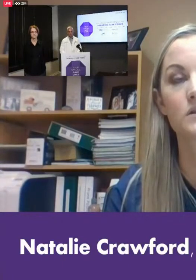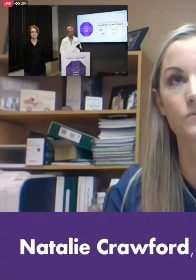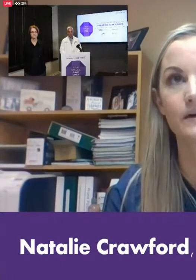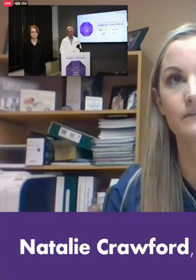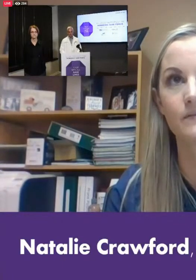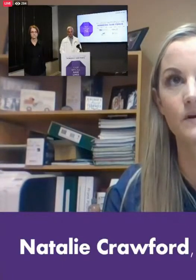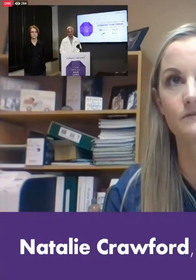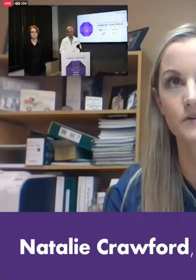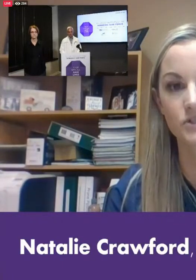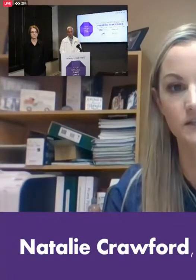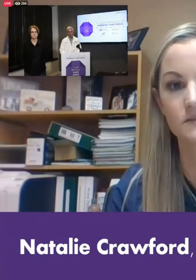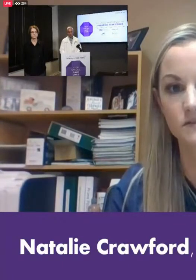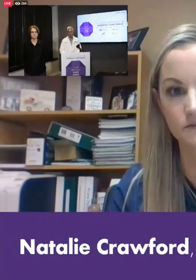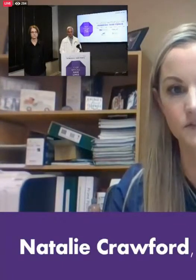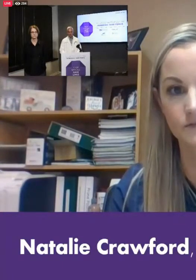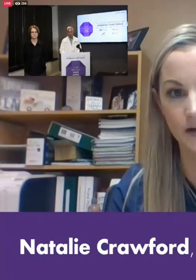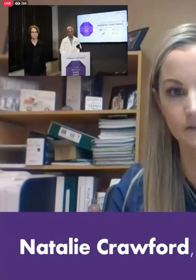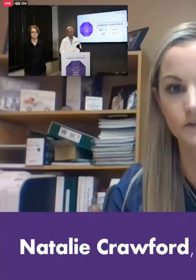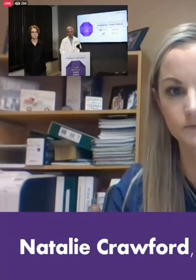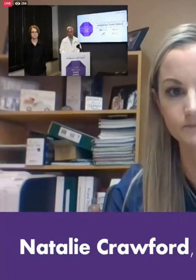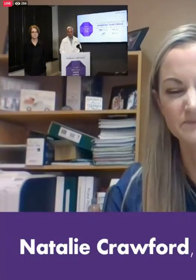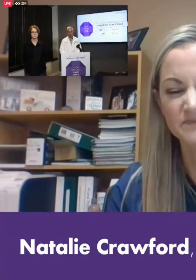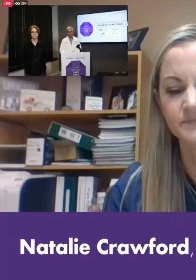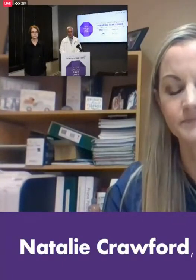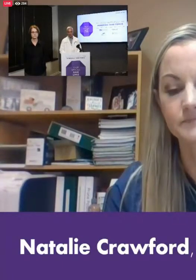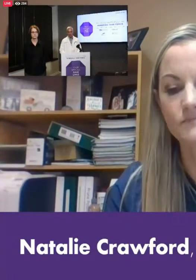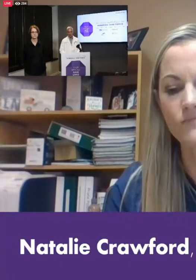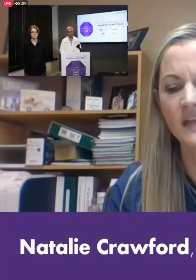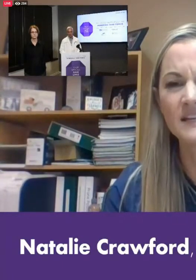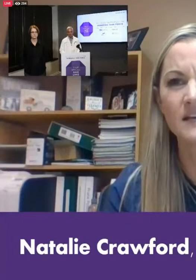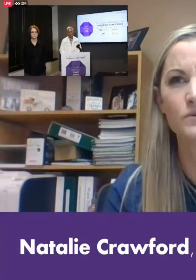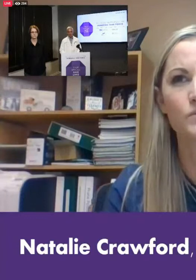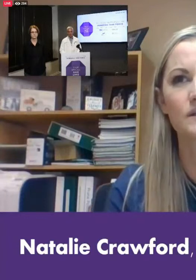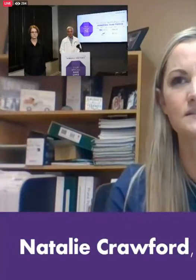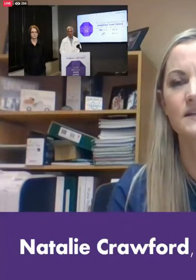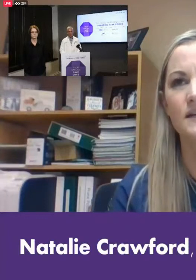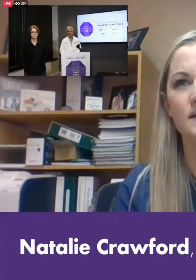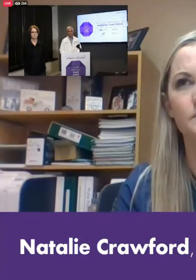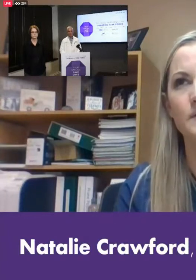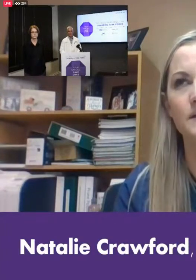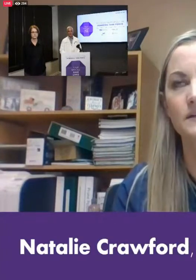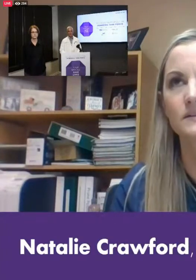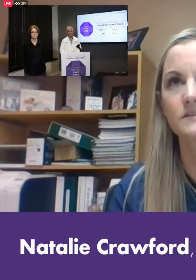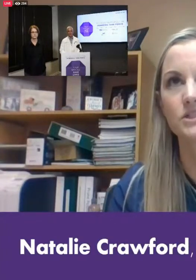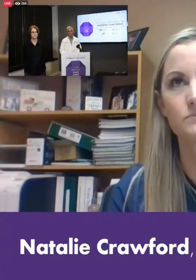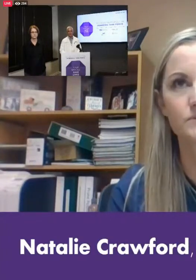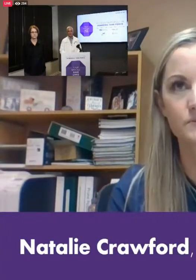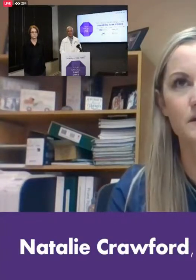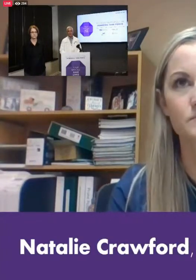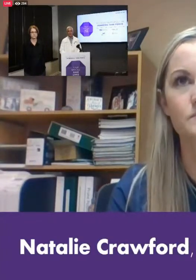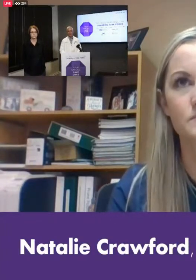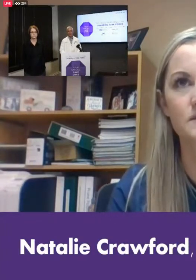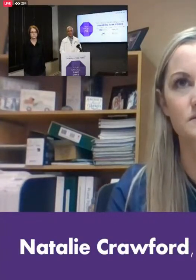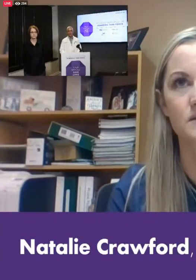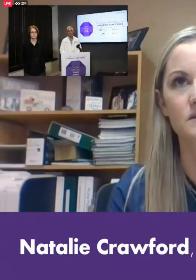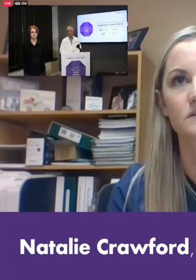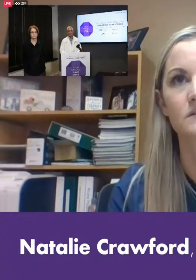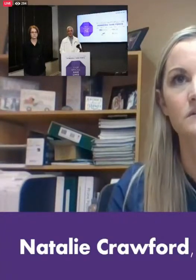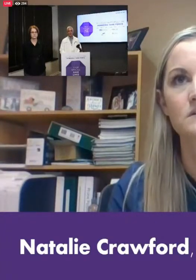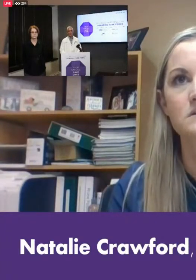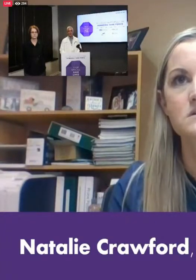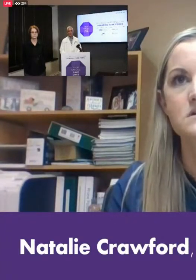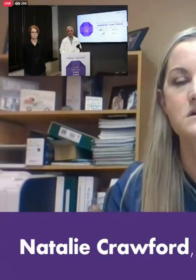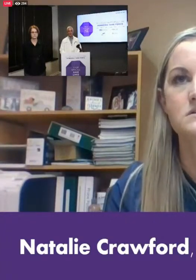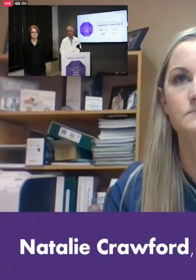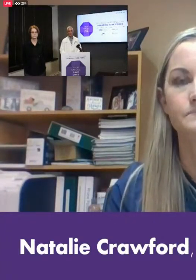she was well aware of her chances of survival. And I would want to say she was around